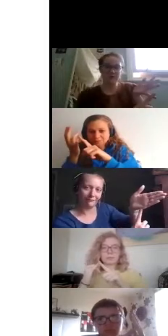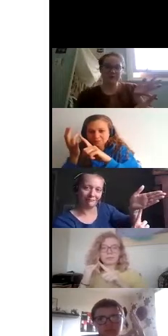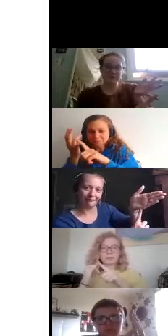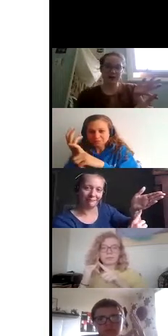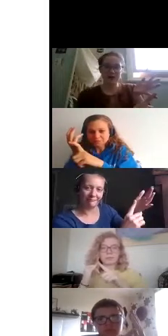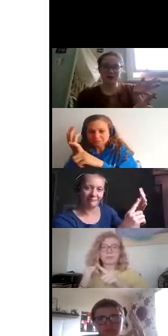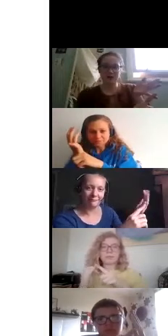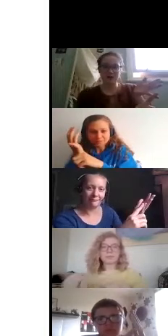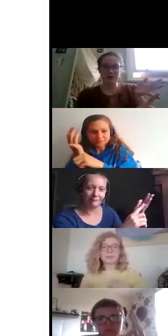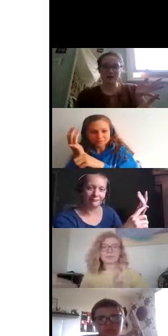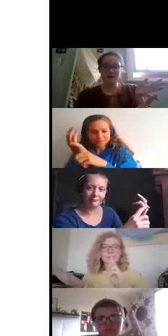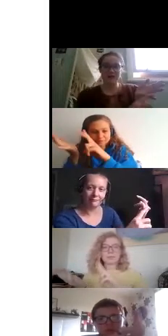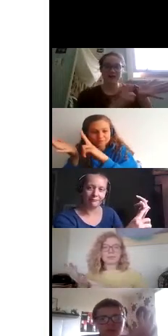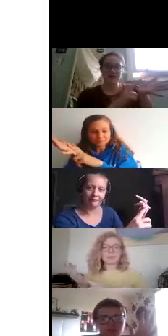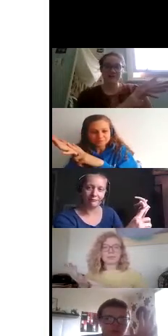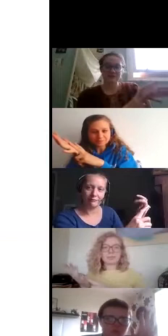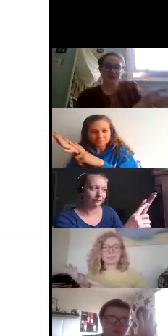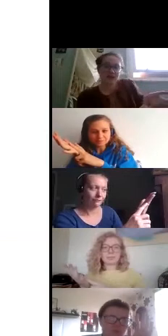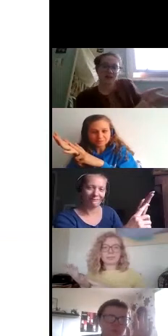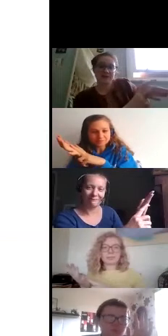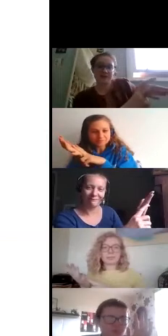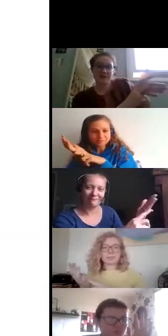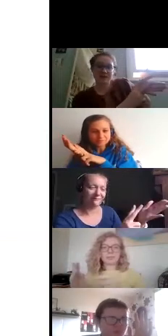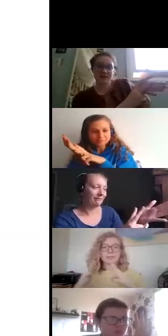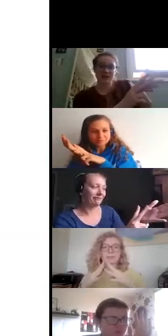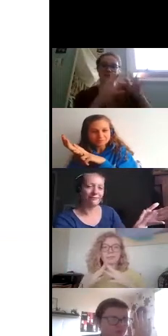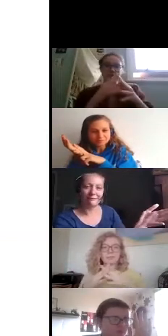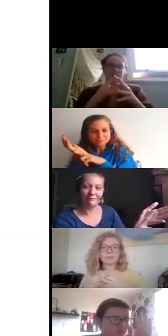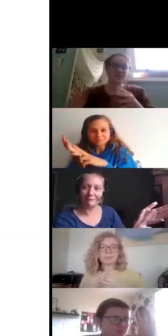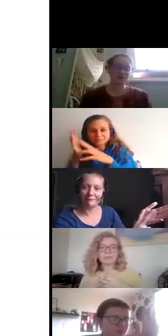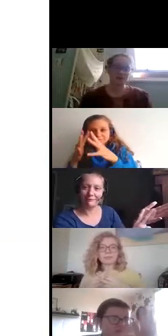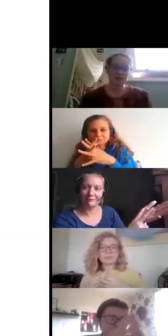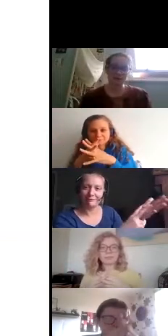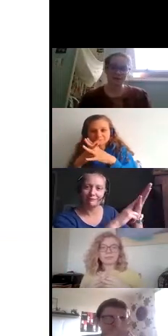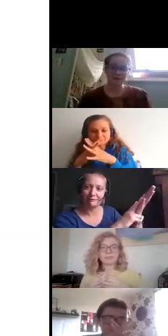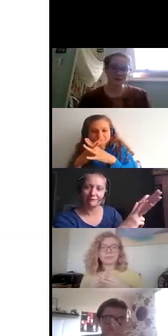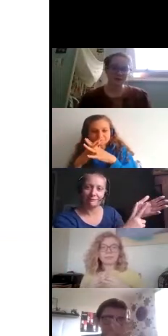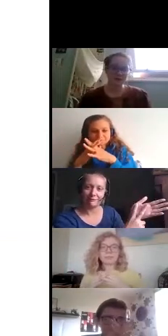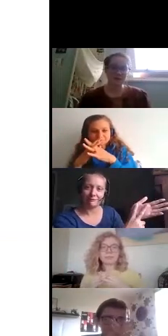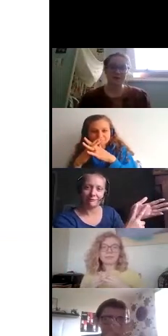U, another vowel. V, do the V shape.